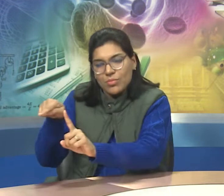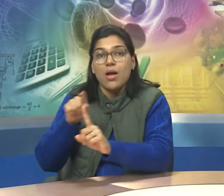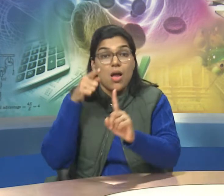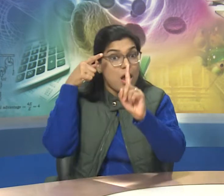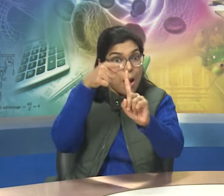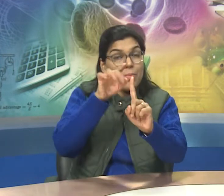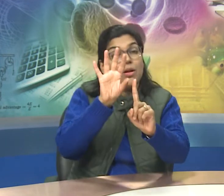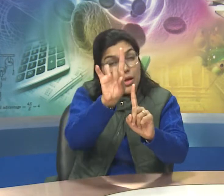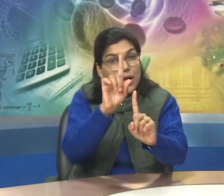one's goal.